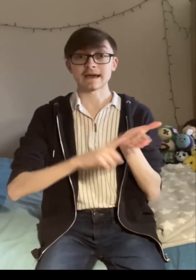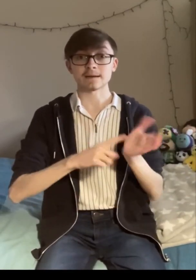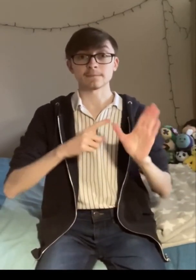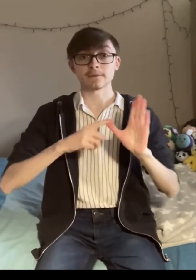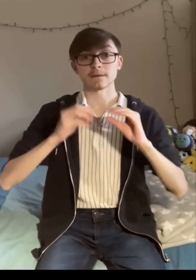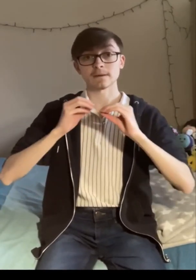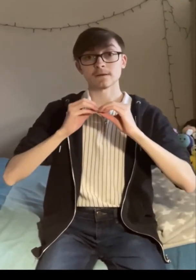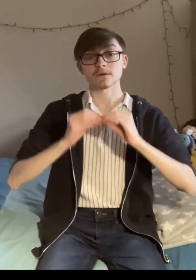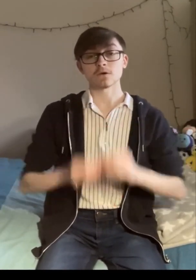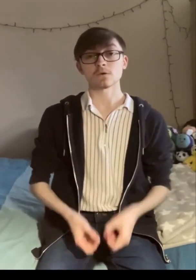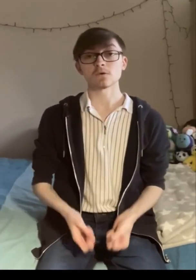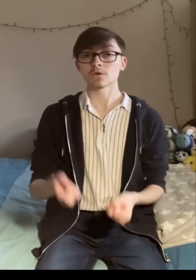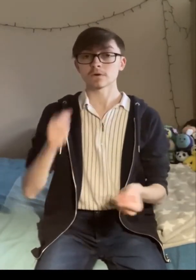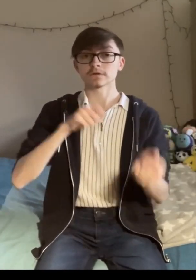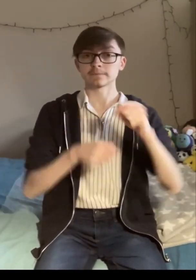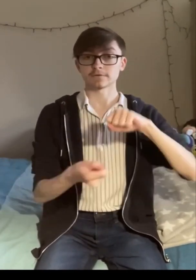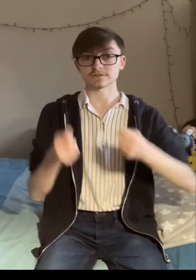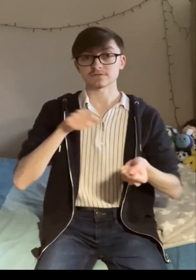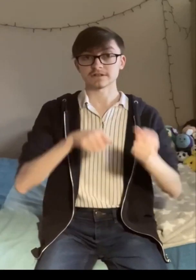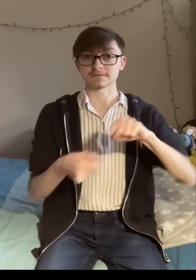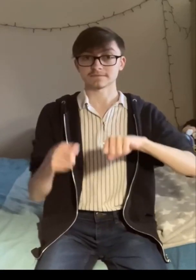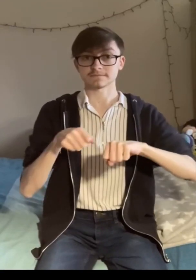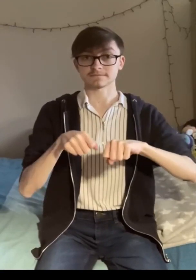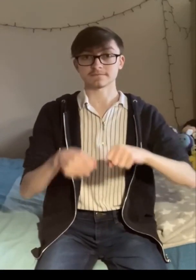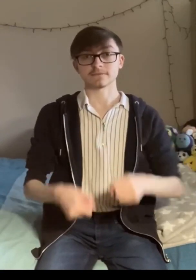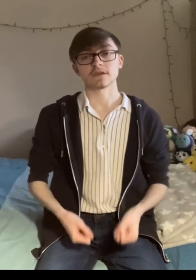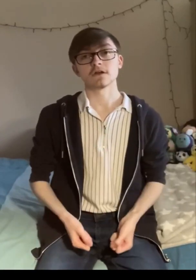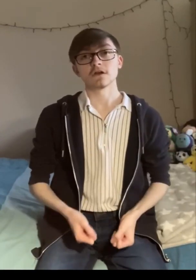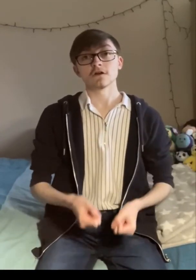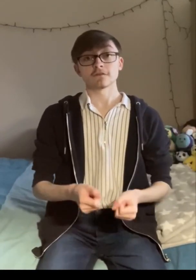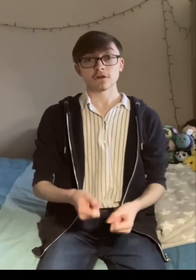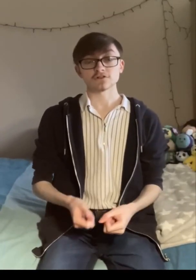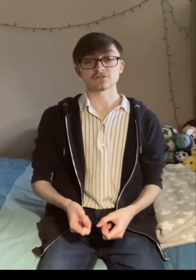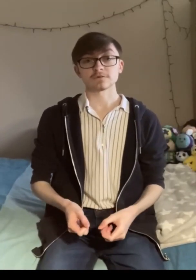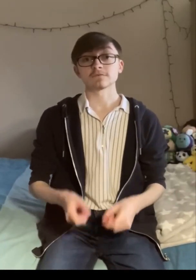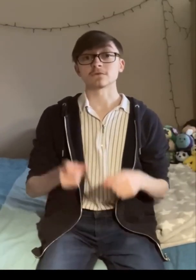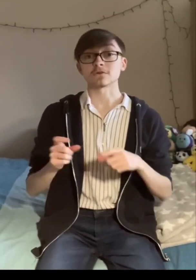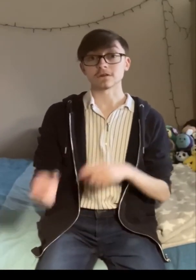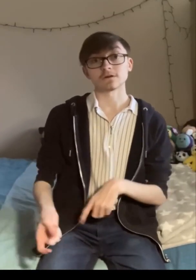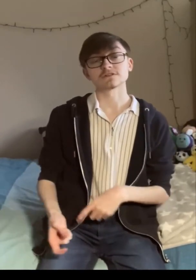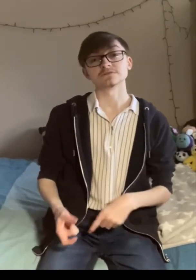lab or laboratory. For classroom, for class,